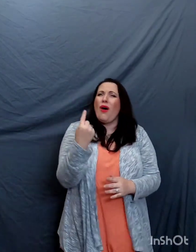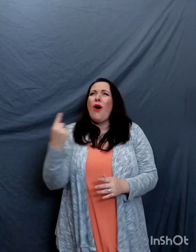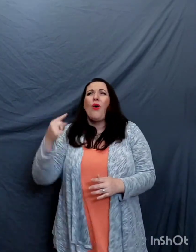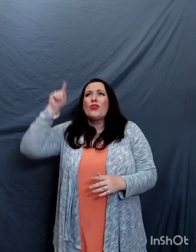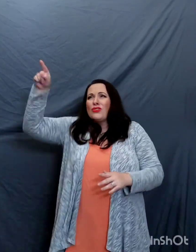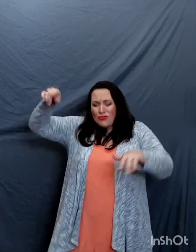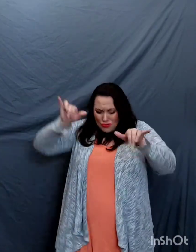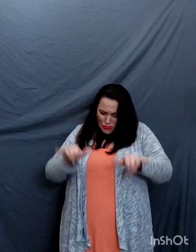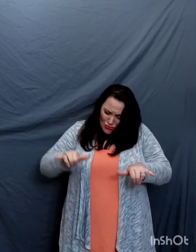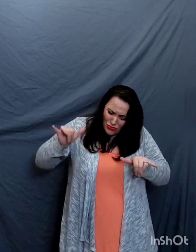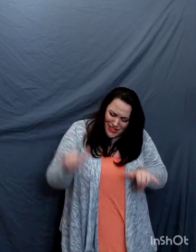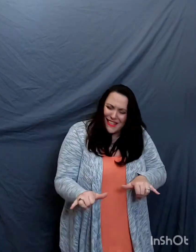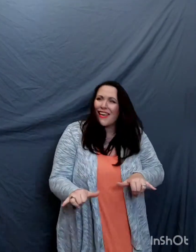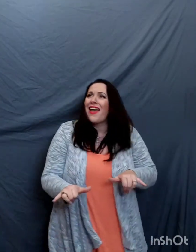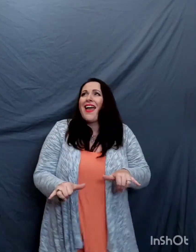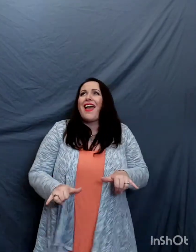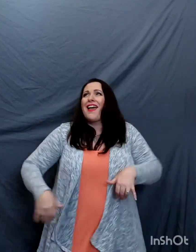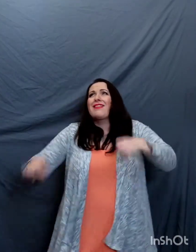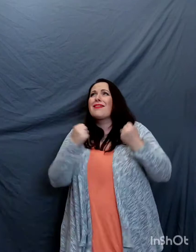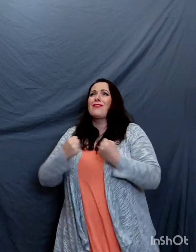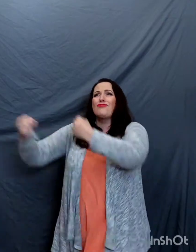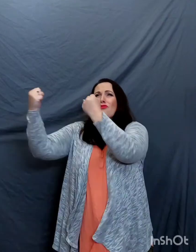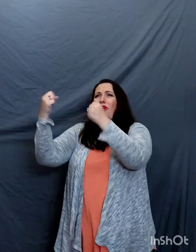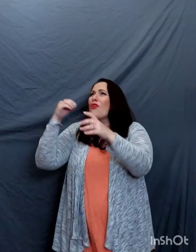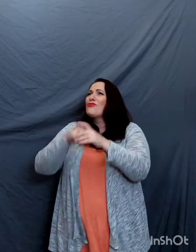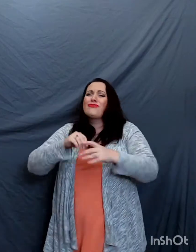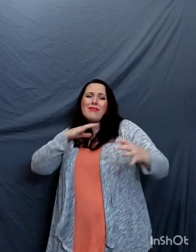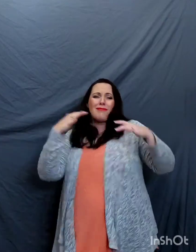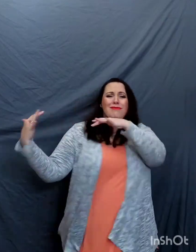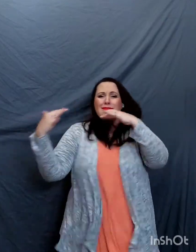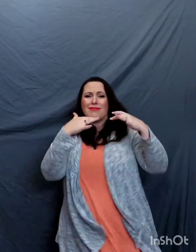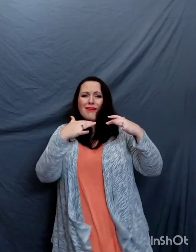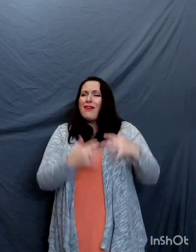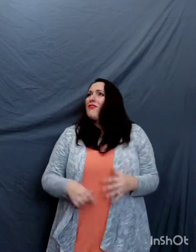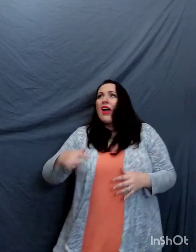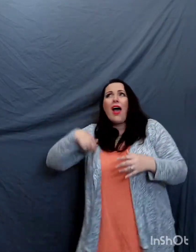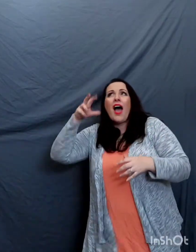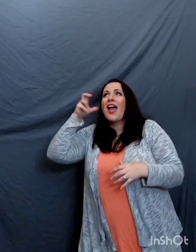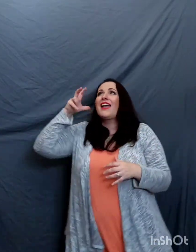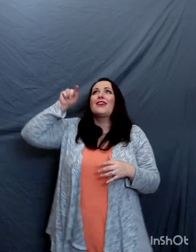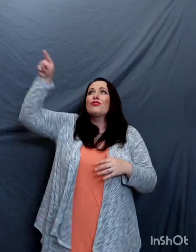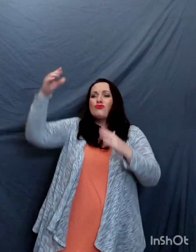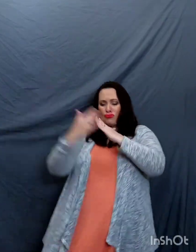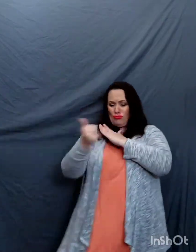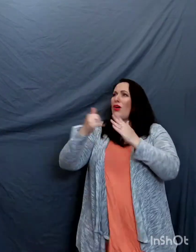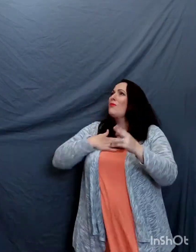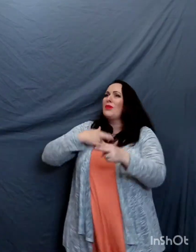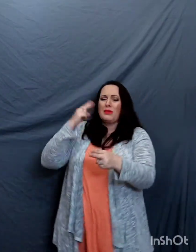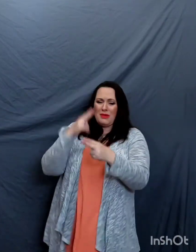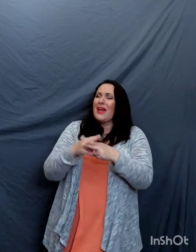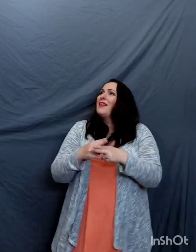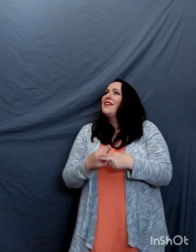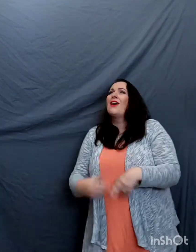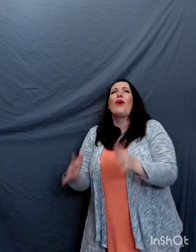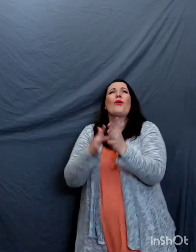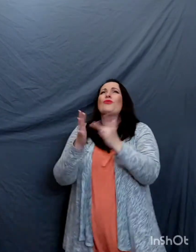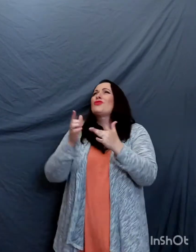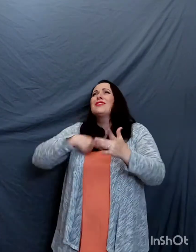My courage in the fight I hear you call my way name Jesus I am coming